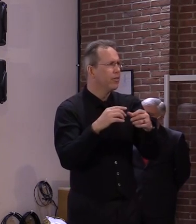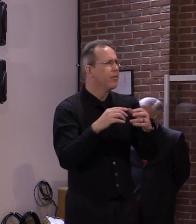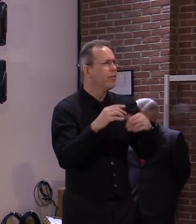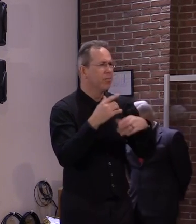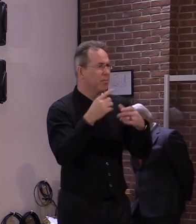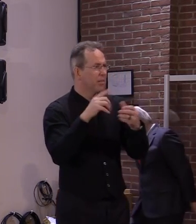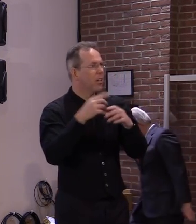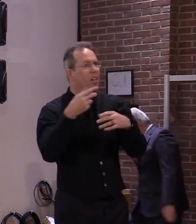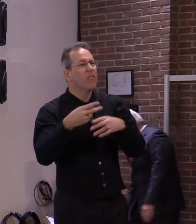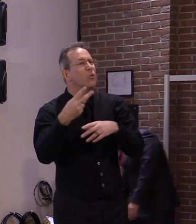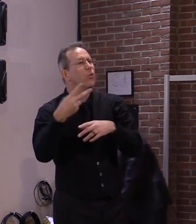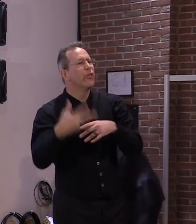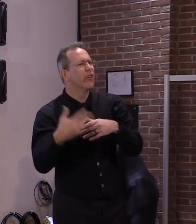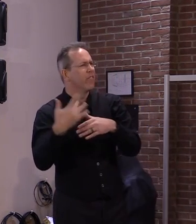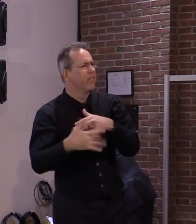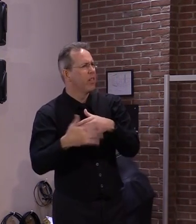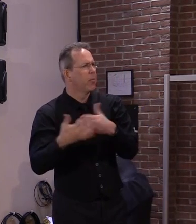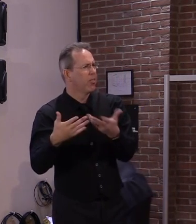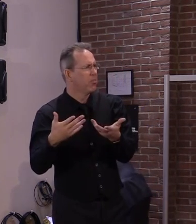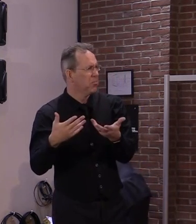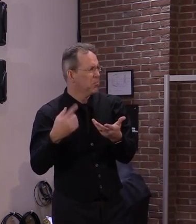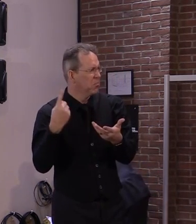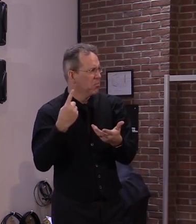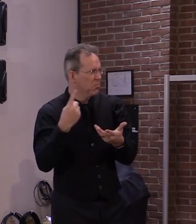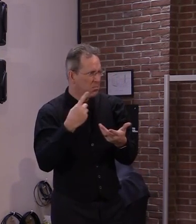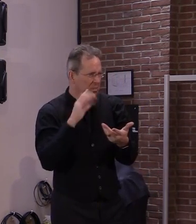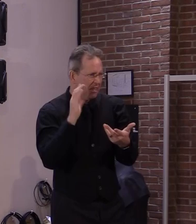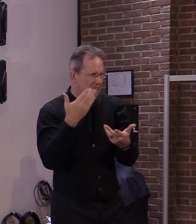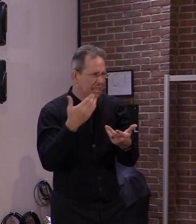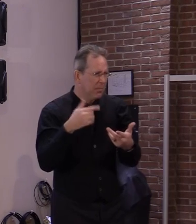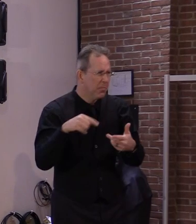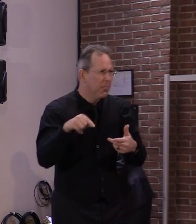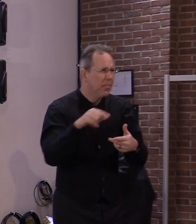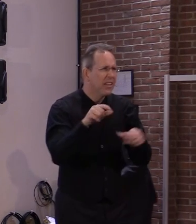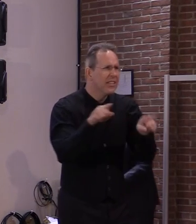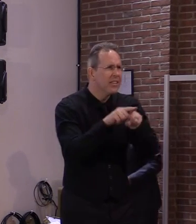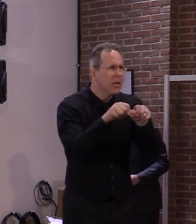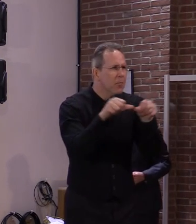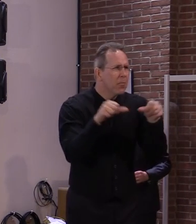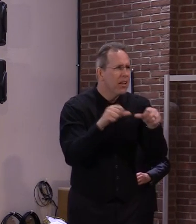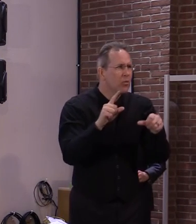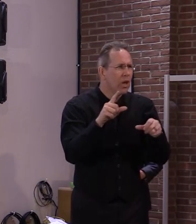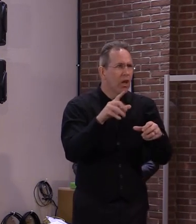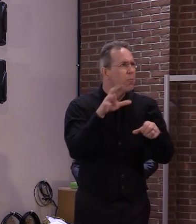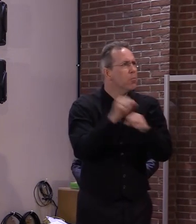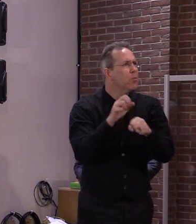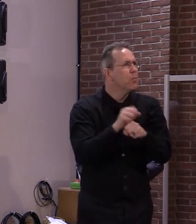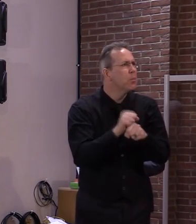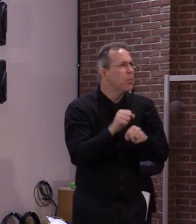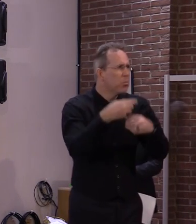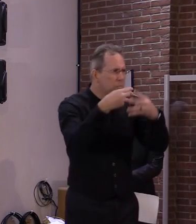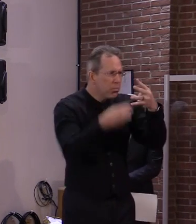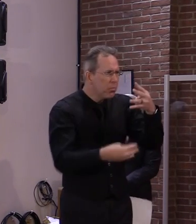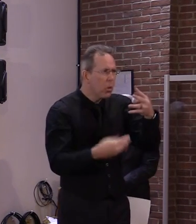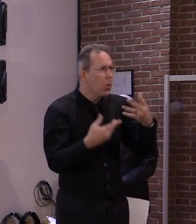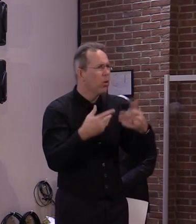statewide? Are all slots generally taken? One would hope, but when a clinic is